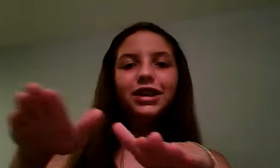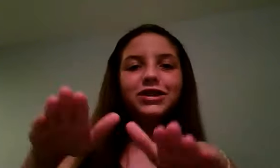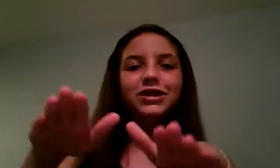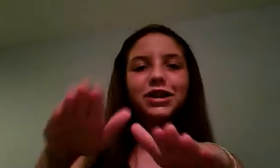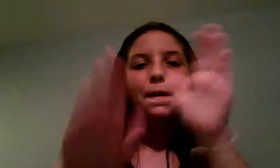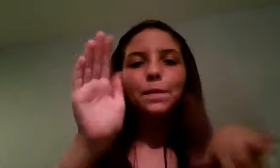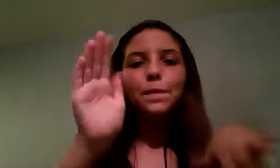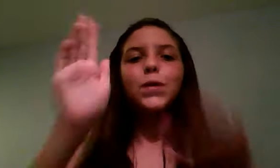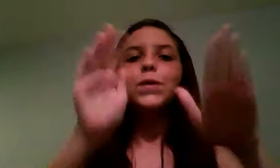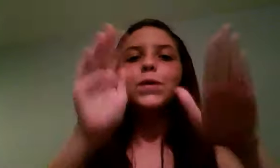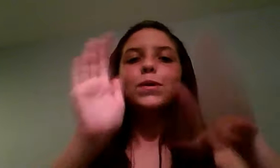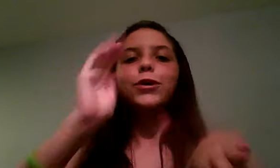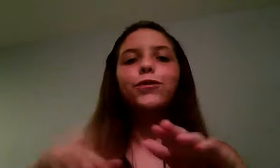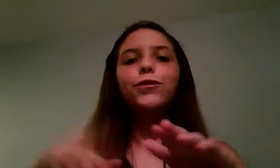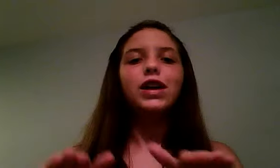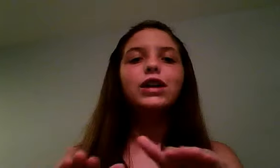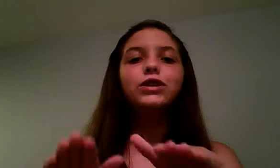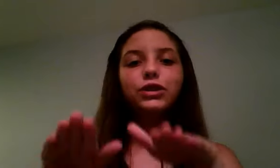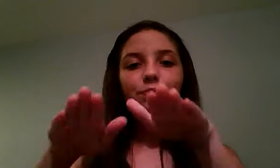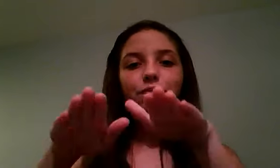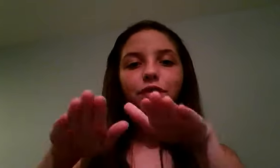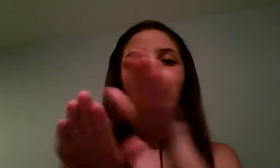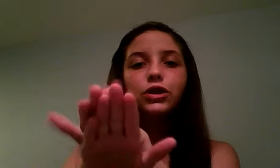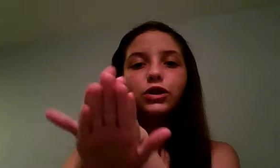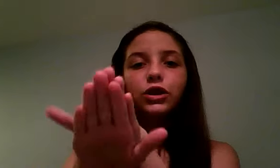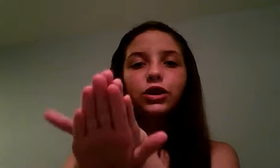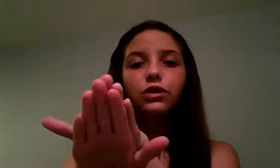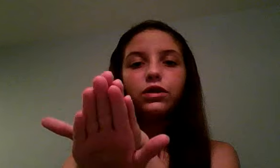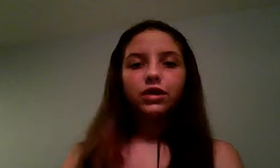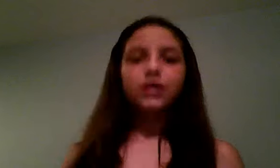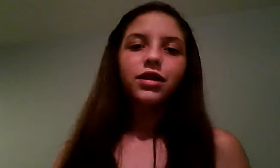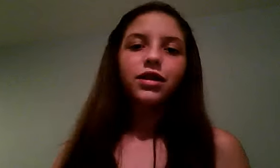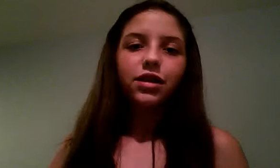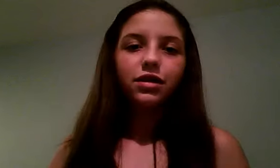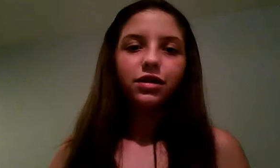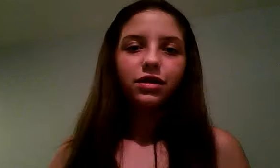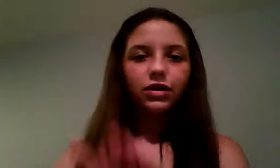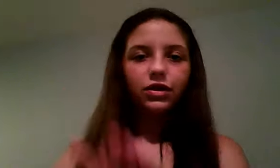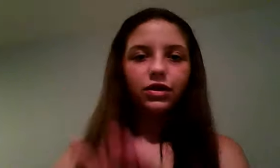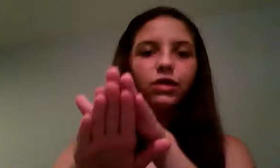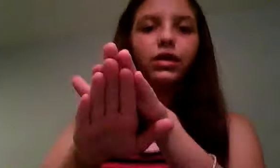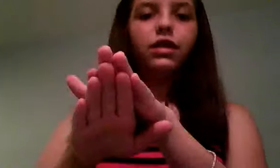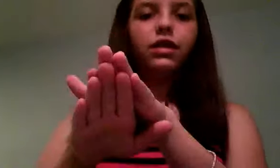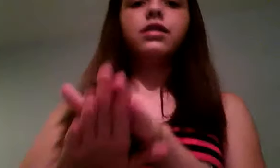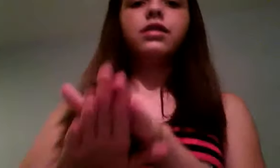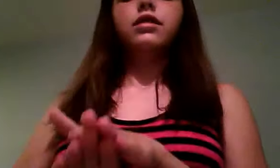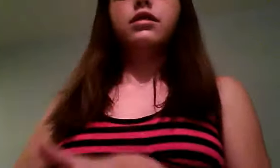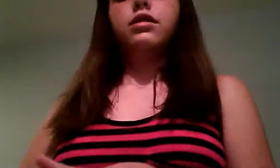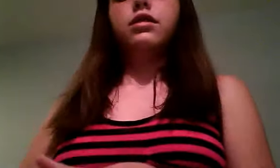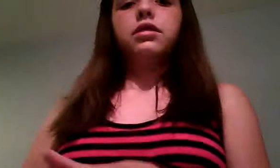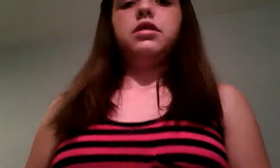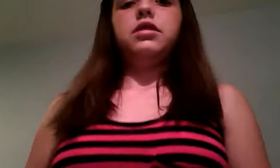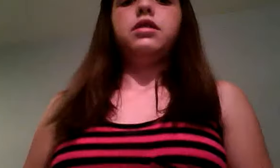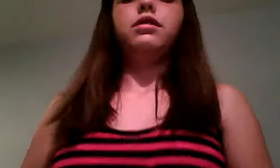Fish. More fish. Turtle. So you go like